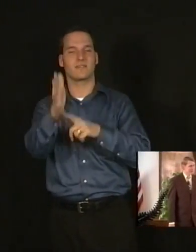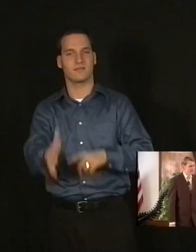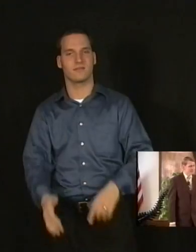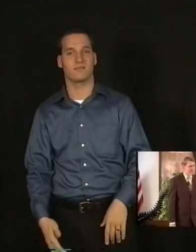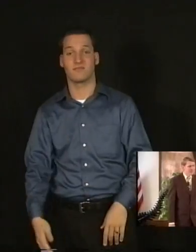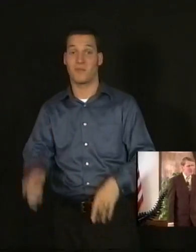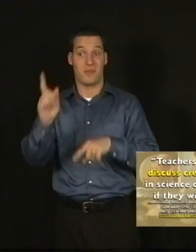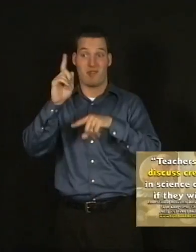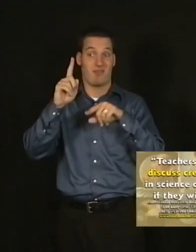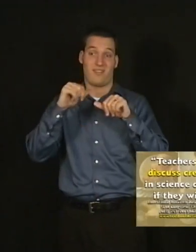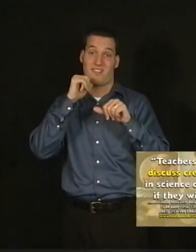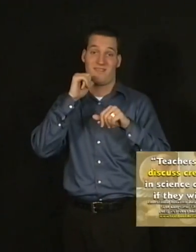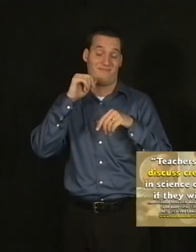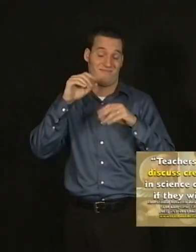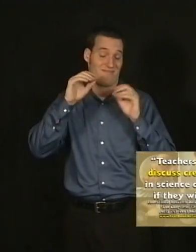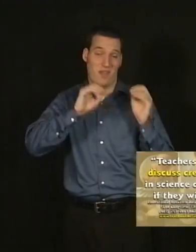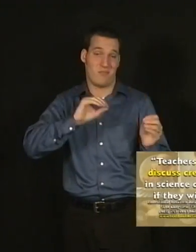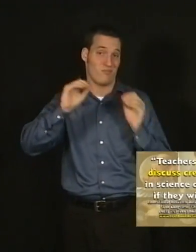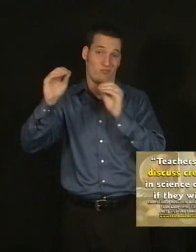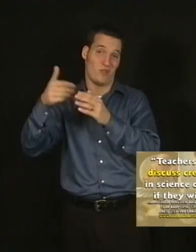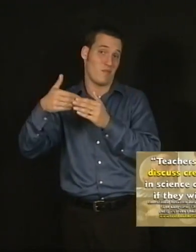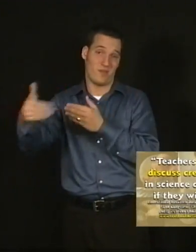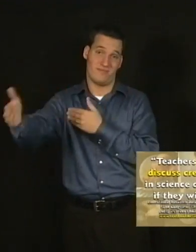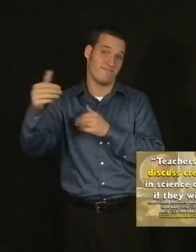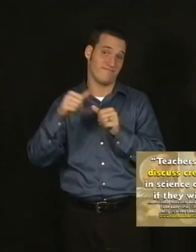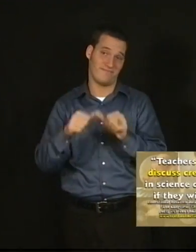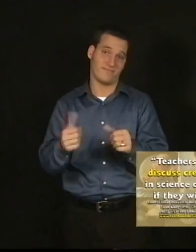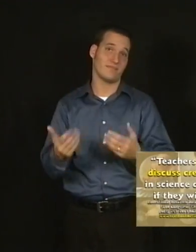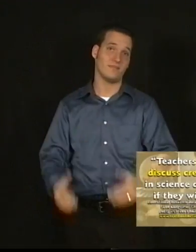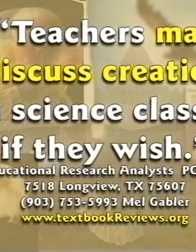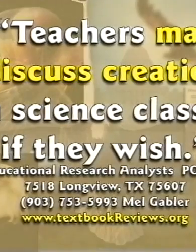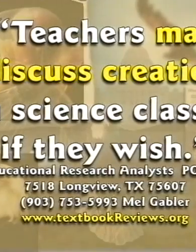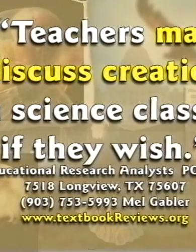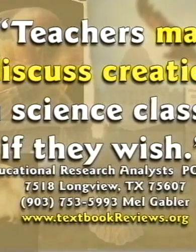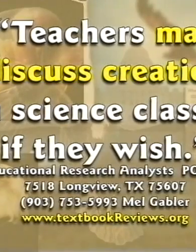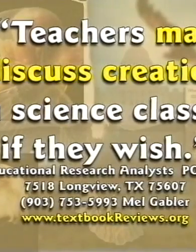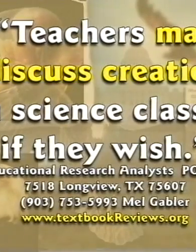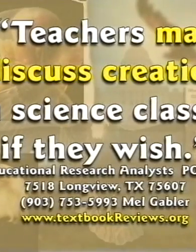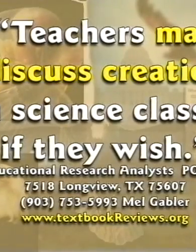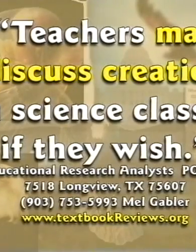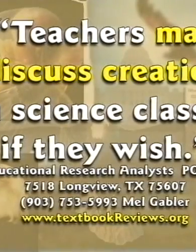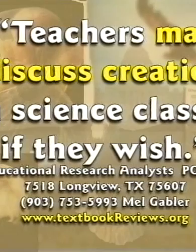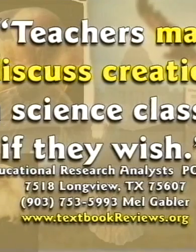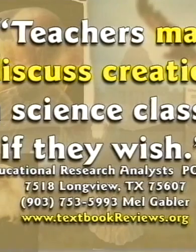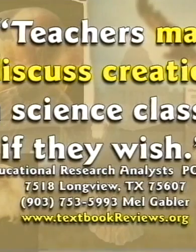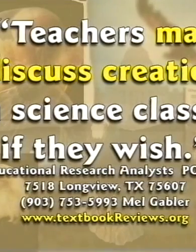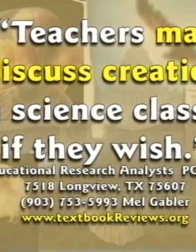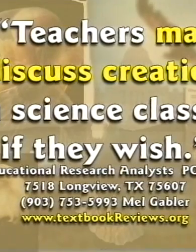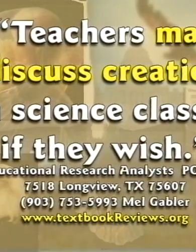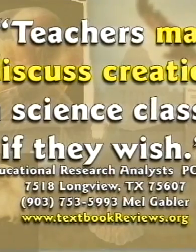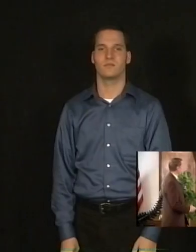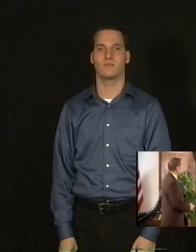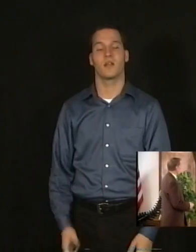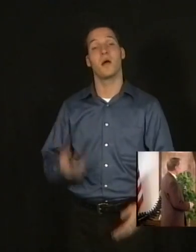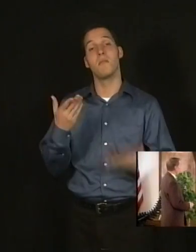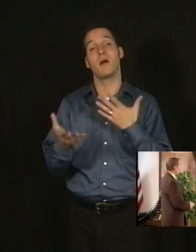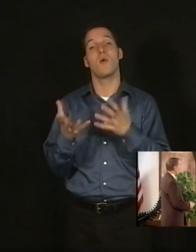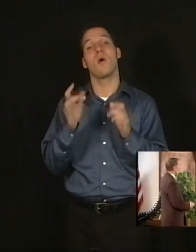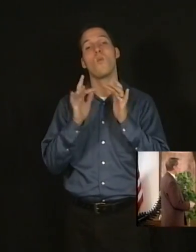anywhere. The teachers may discuss creation if they like in their class. They've always been allowed to do that. You might want to get a hold of the